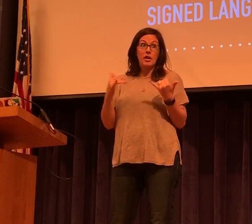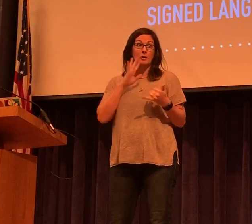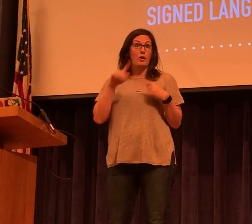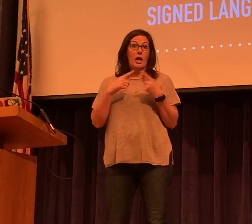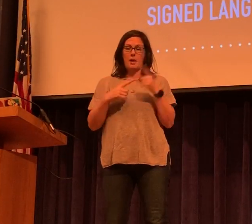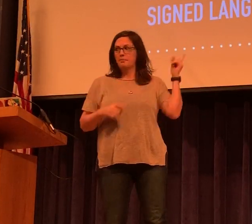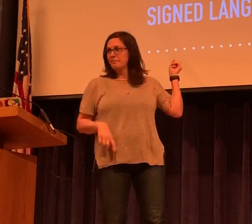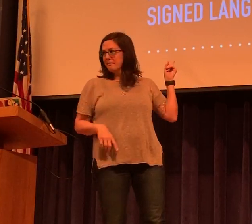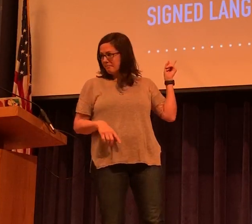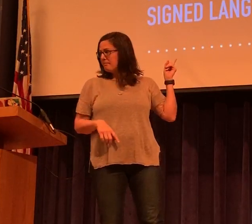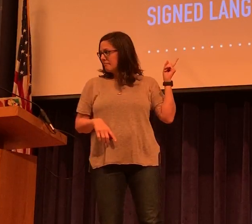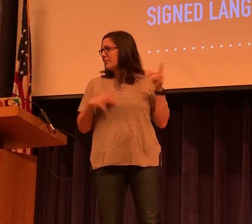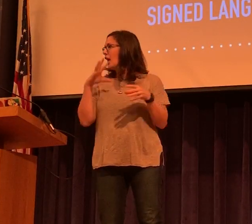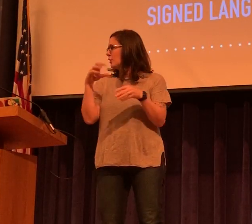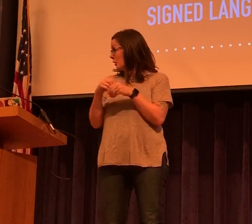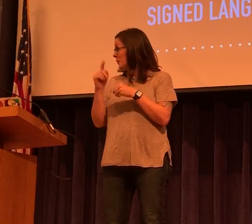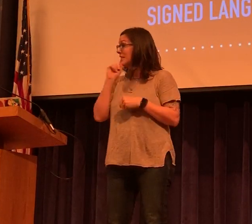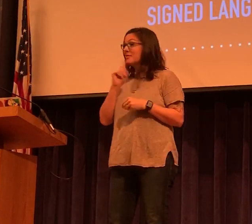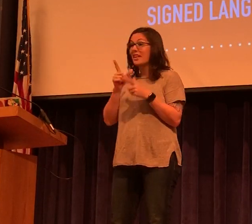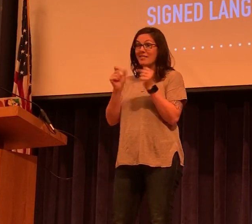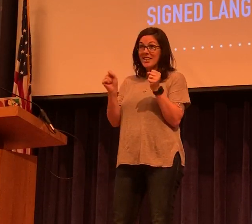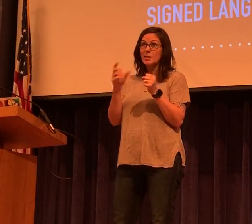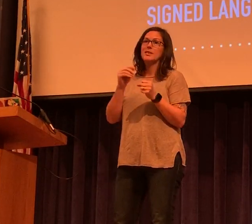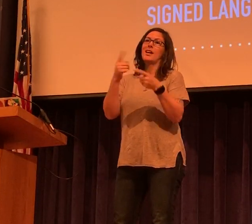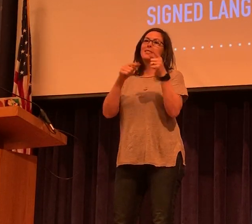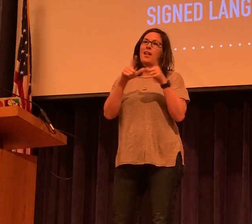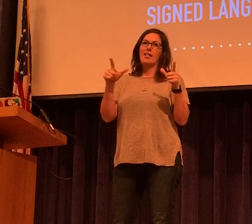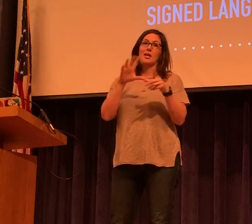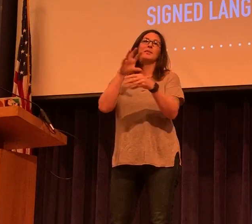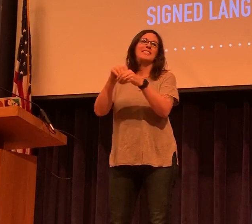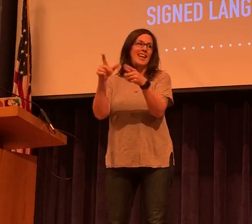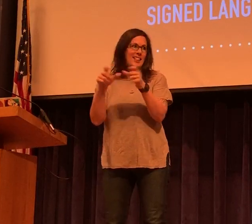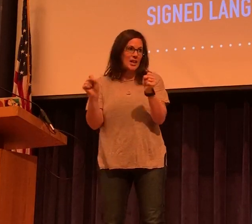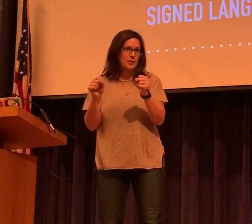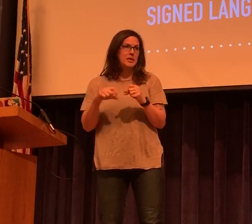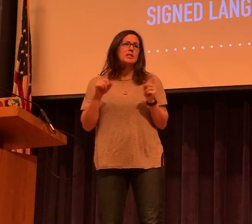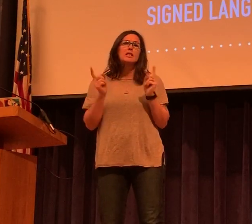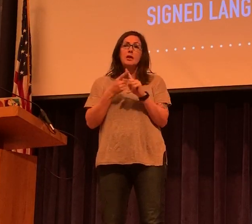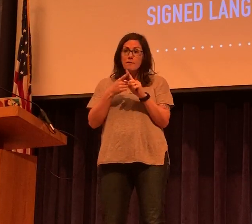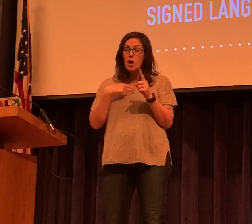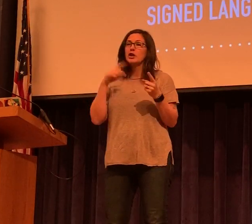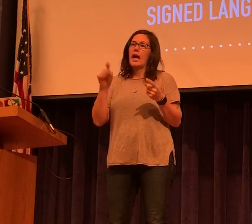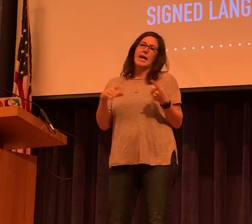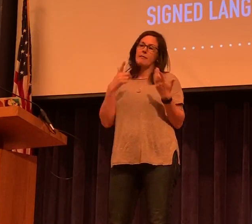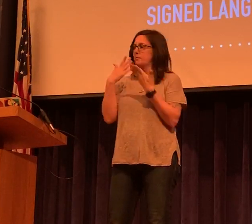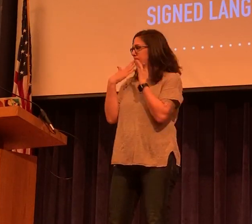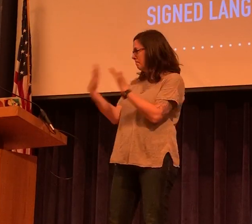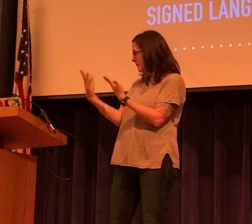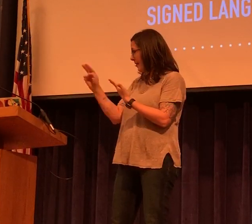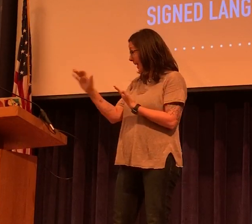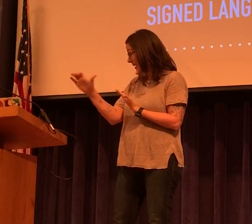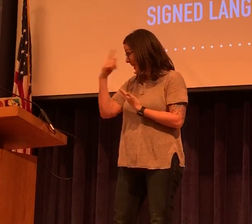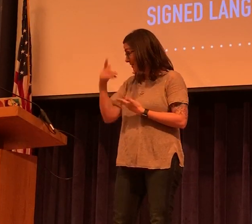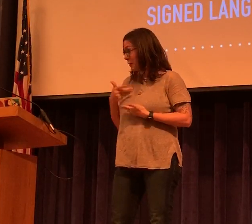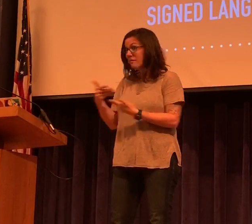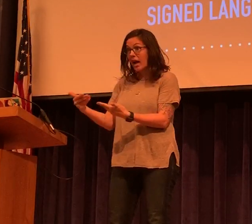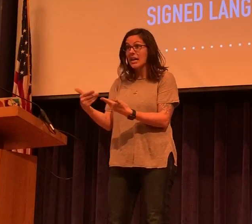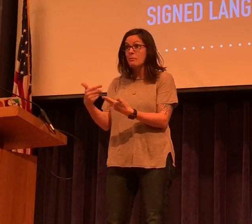Okay, so I am here today to talk about the inclusion of deaf linguists and sign languages in linguistics. For that, I have to thank